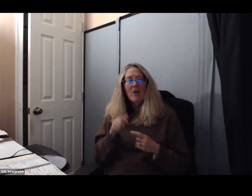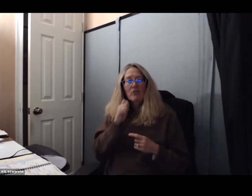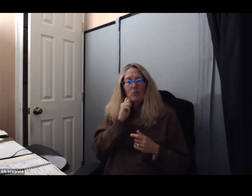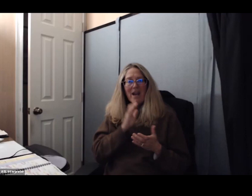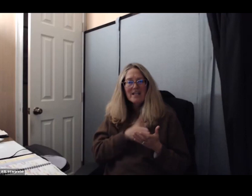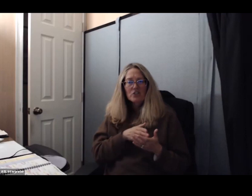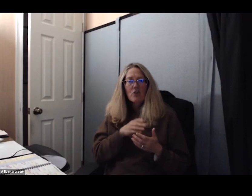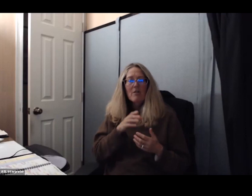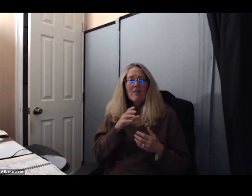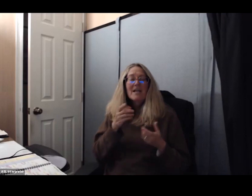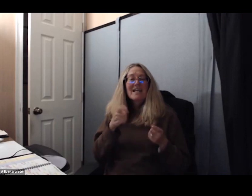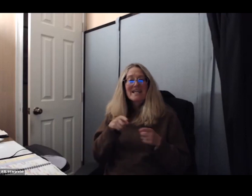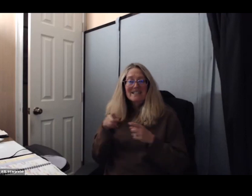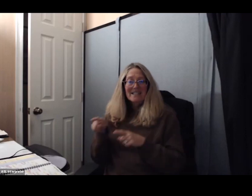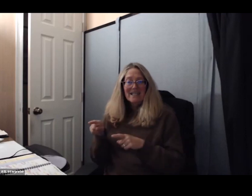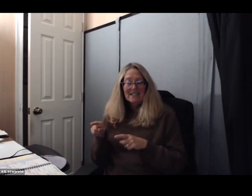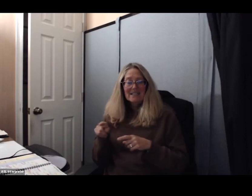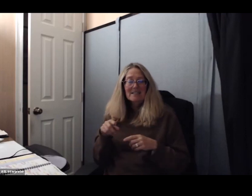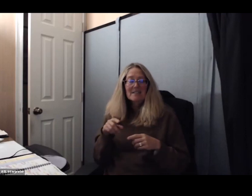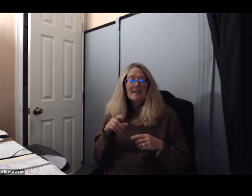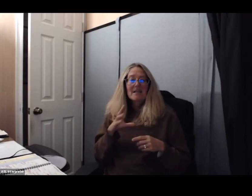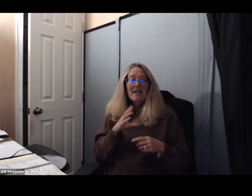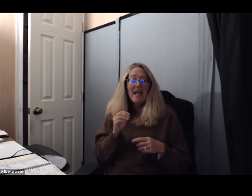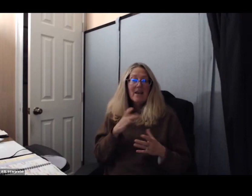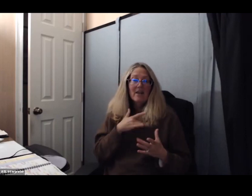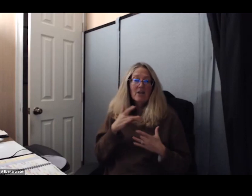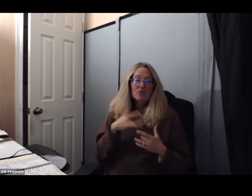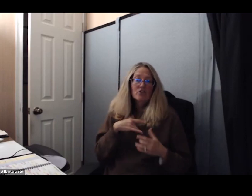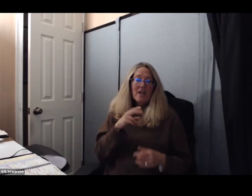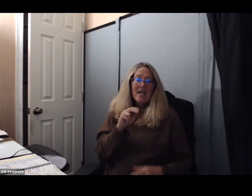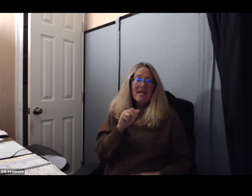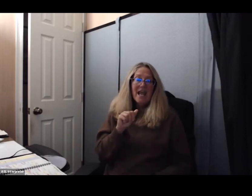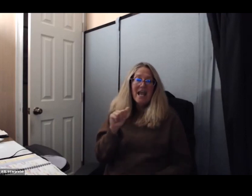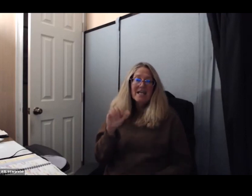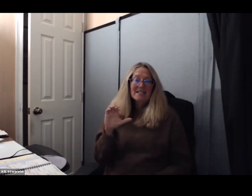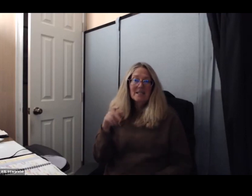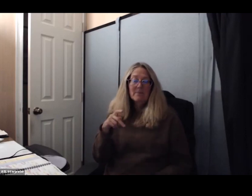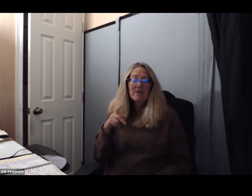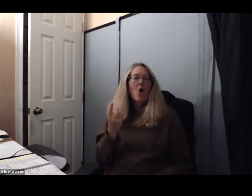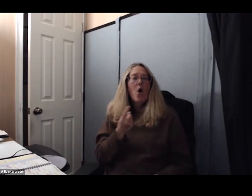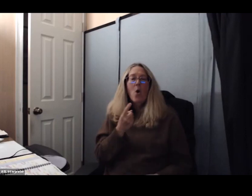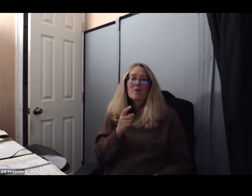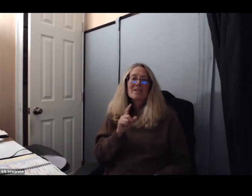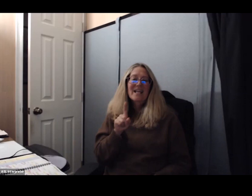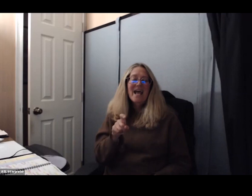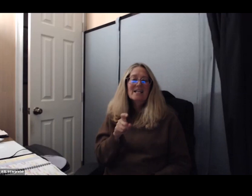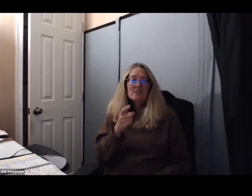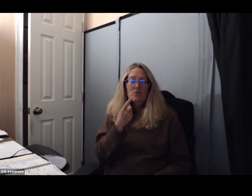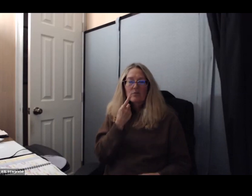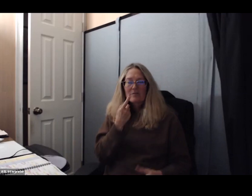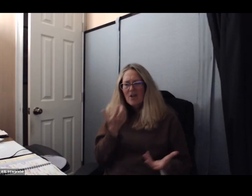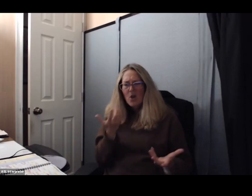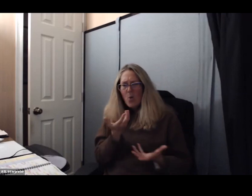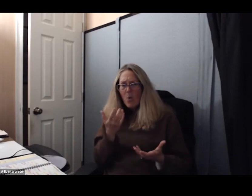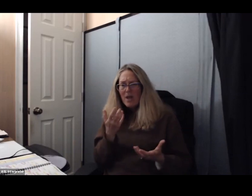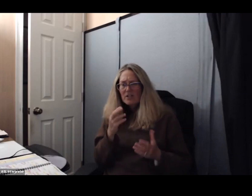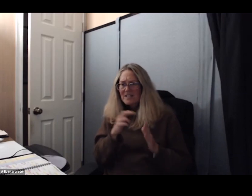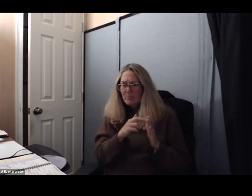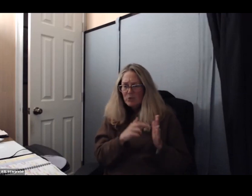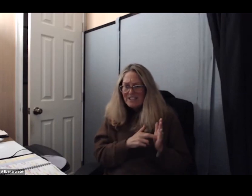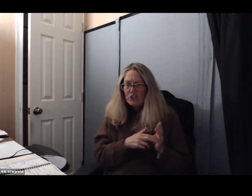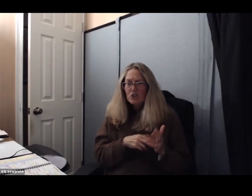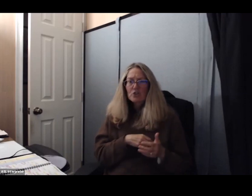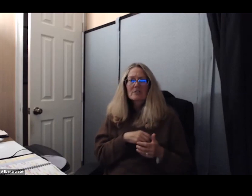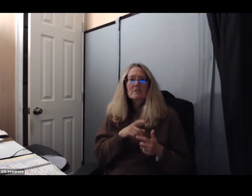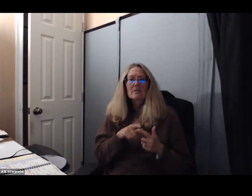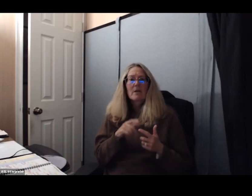racial incidents and reporting, and our concern as the NAACP, we're always going to ask three things. What are the procedures? What